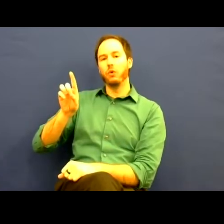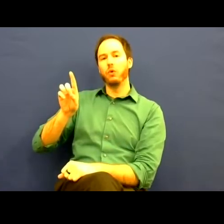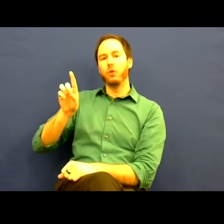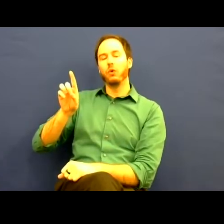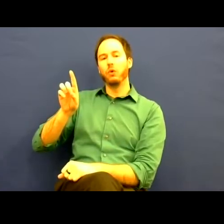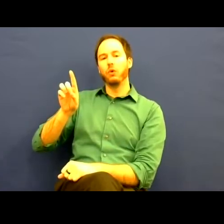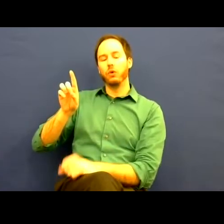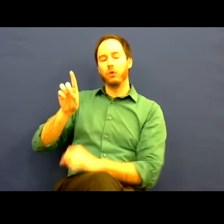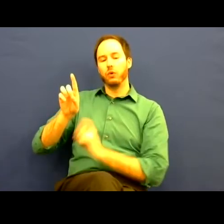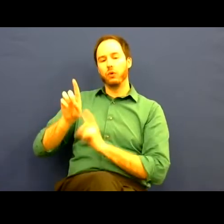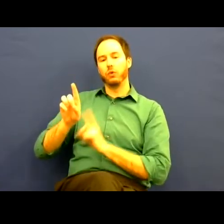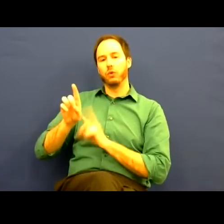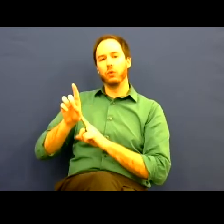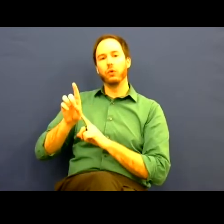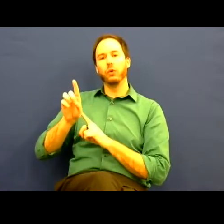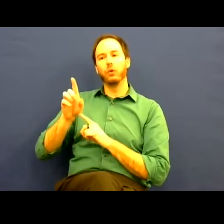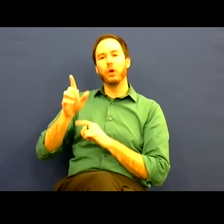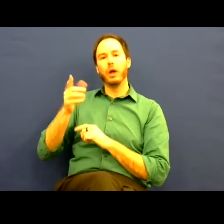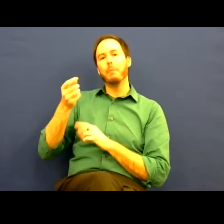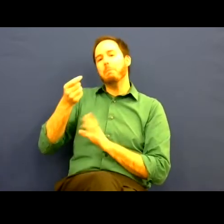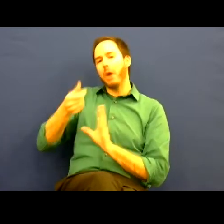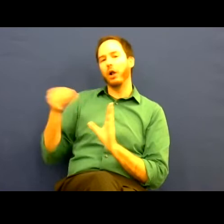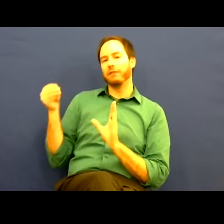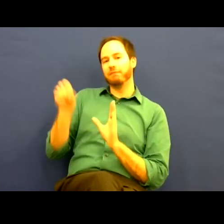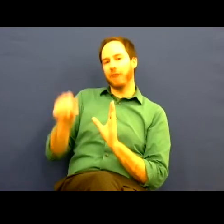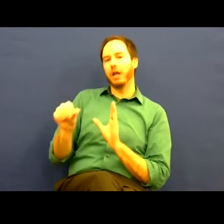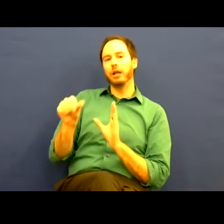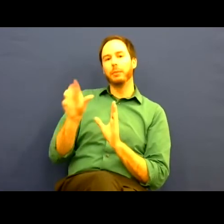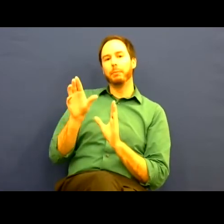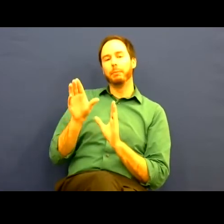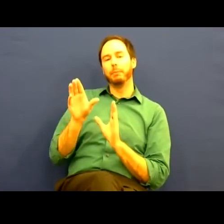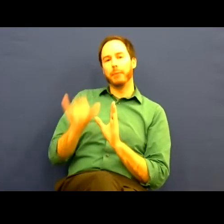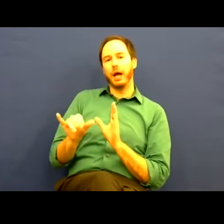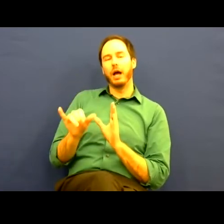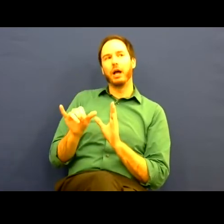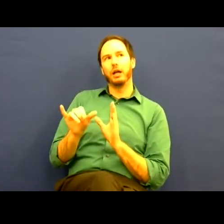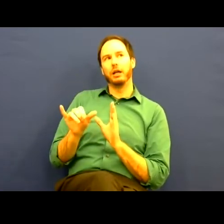It's being partially funded